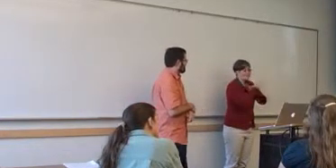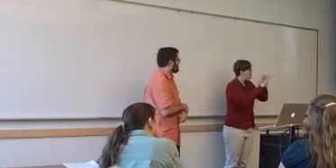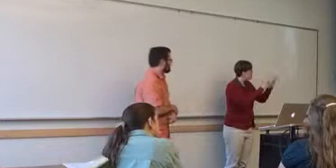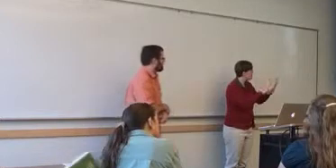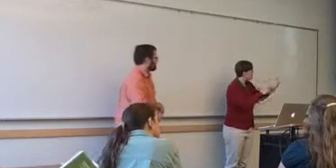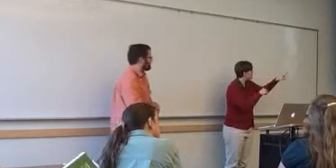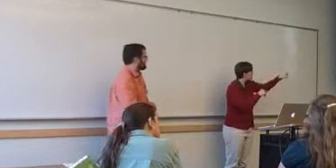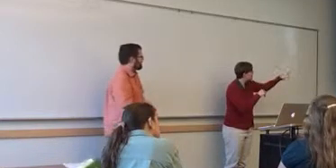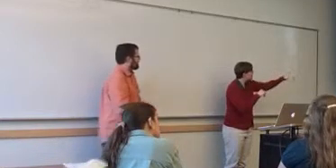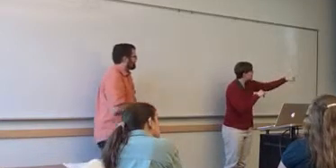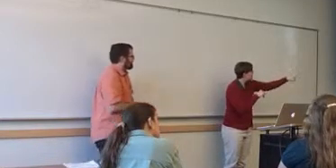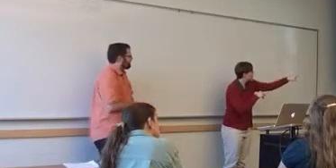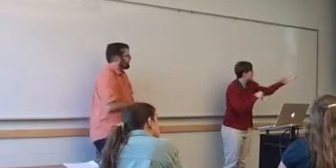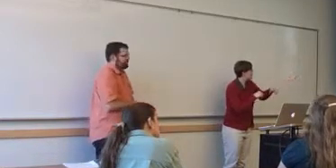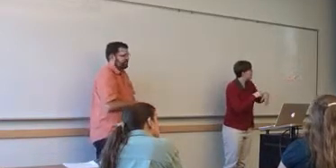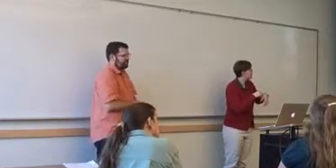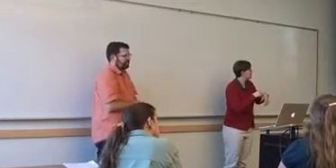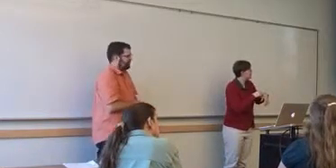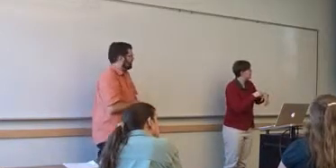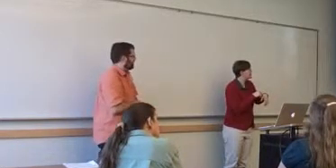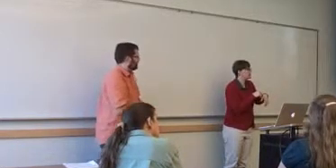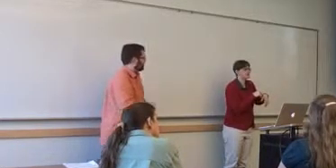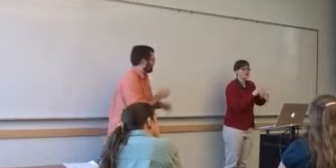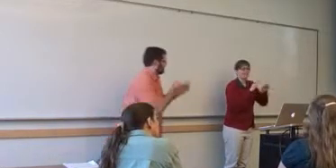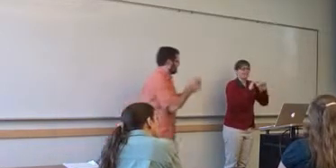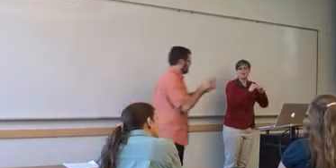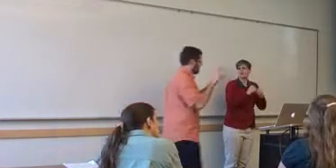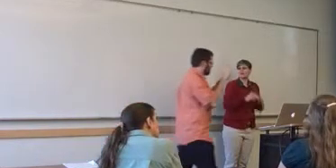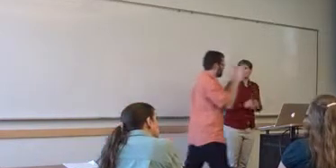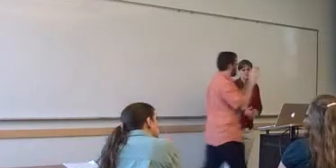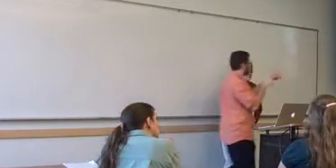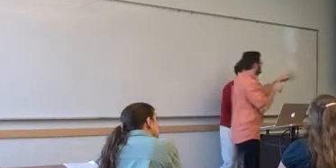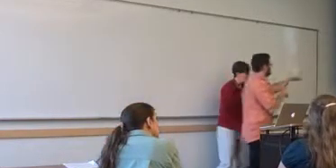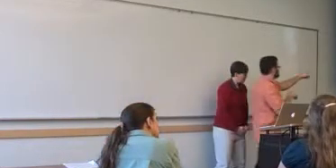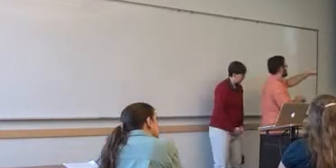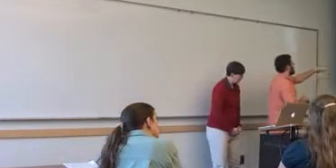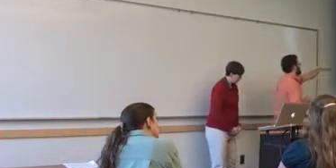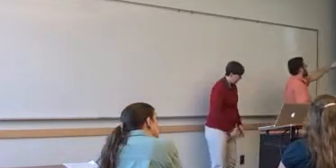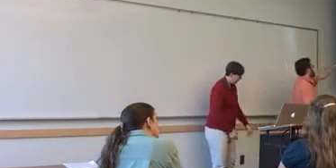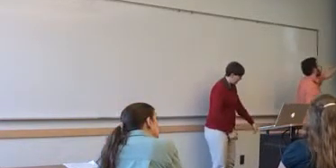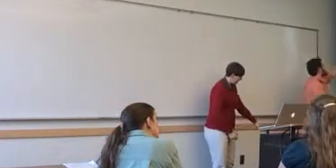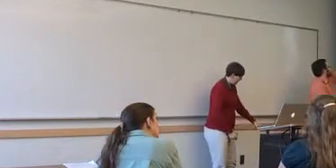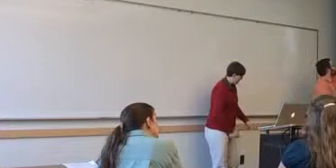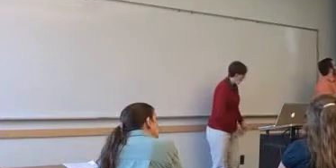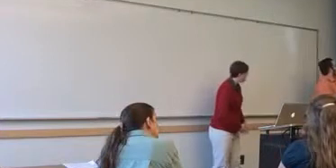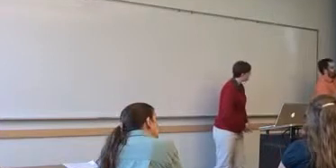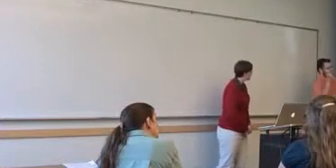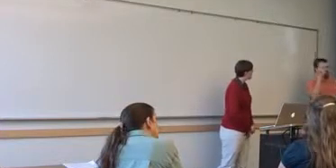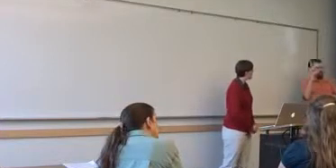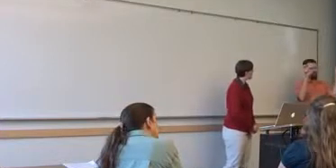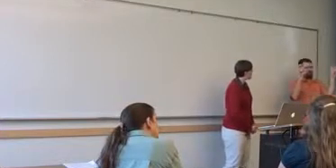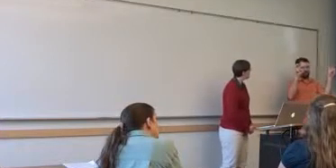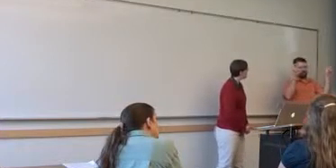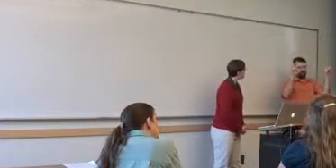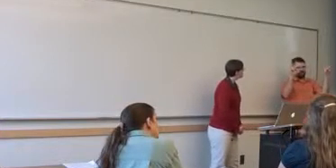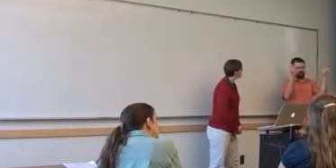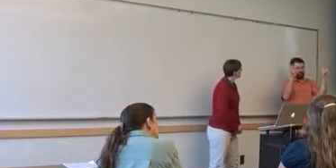do a sentence. Yes. There's Goldilocks and the Three Bears. And then you can see the quotes here. Oh, like that